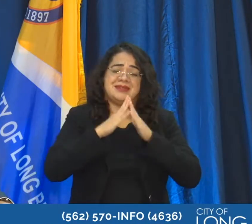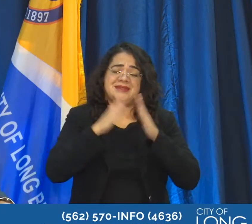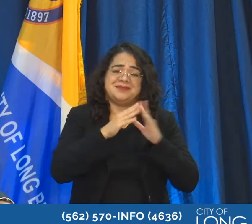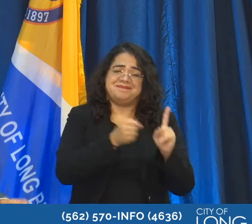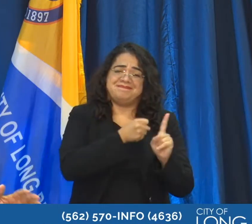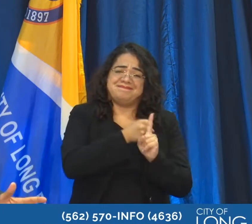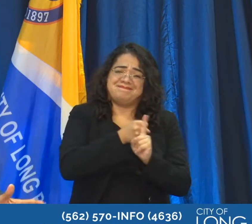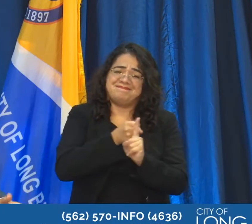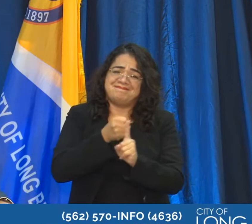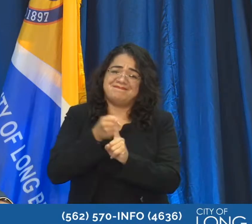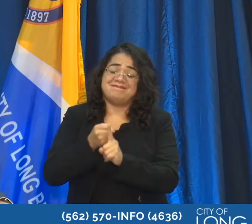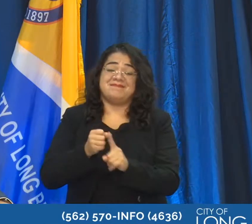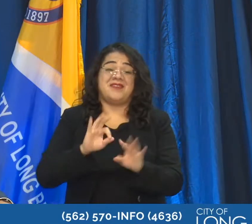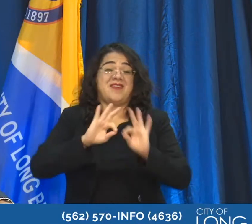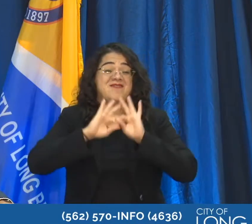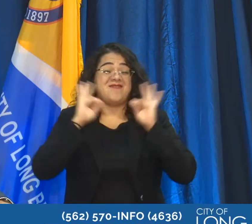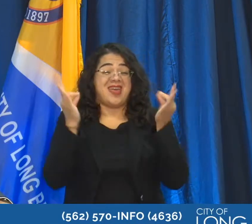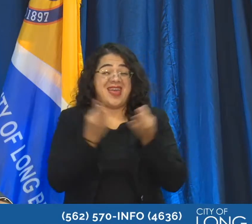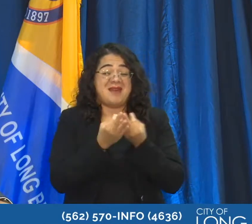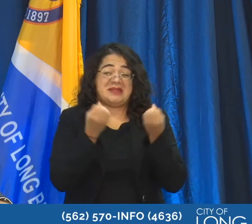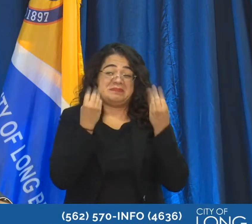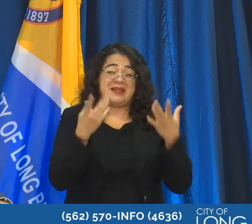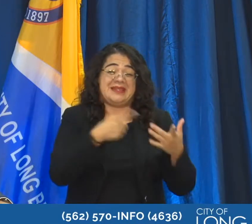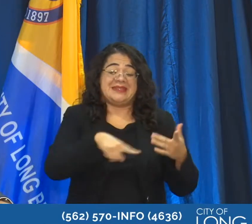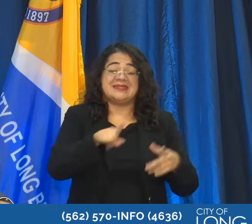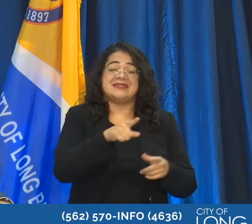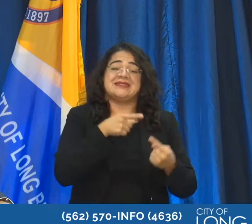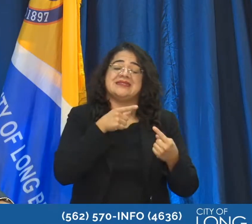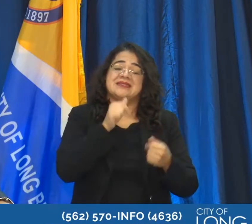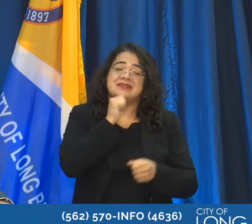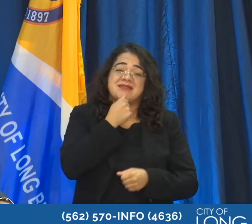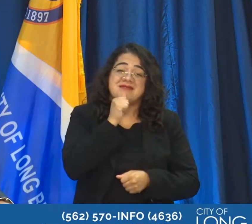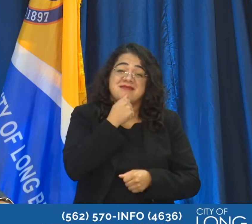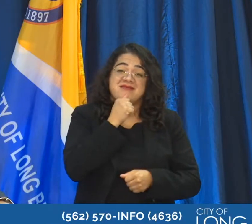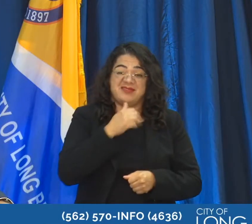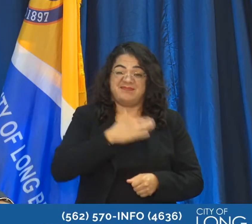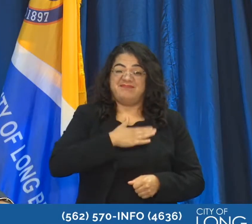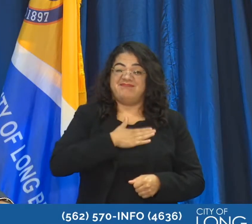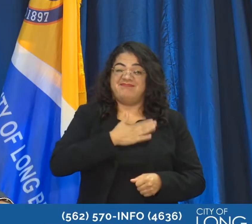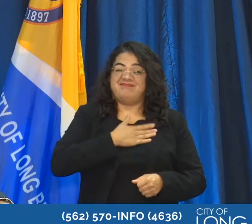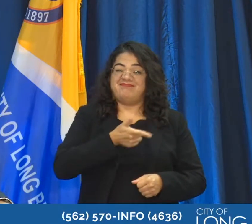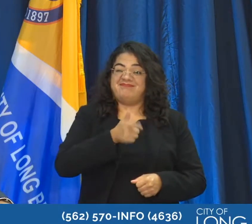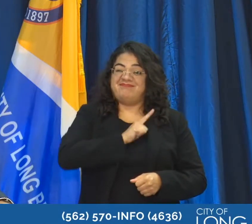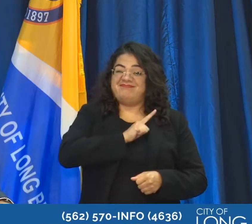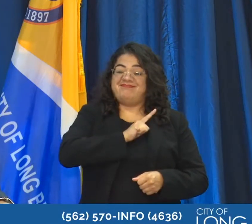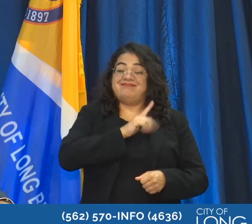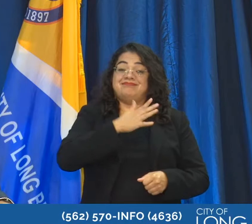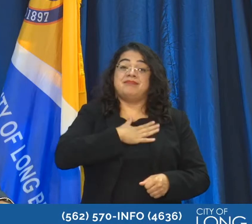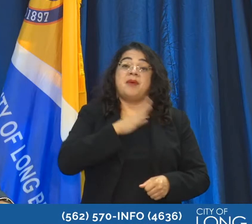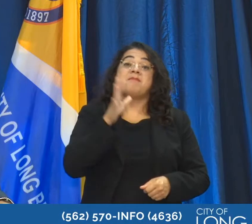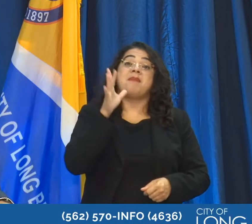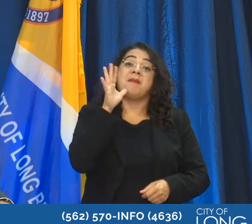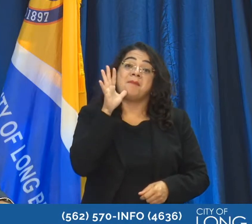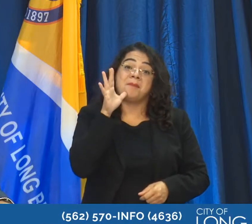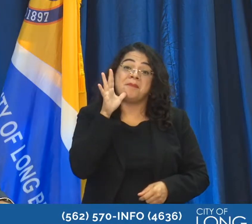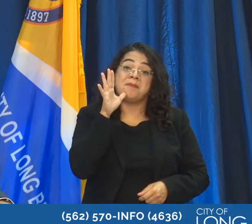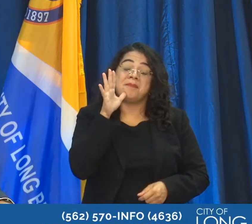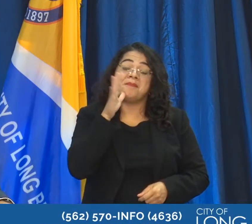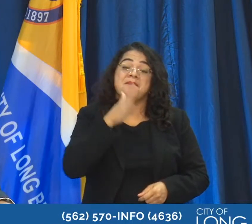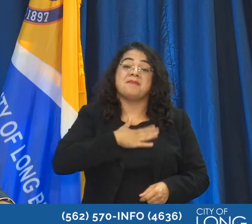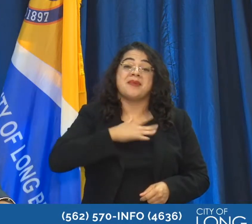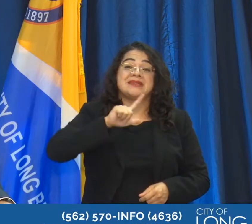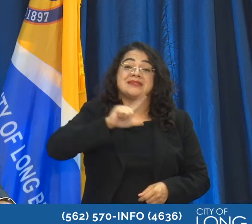also currently impacting mine. So both my mom and my stepdad have recently tested positive